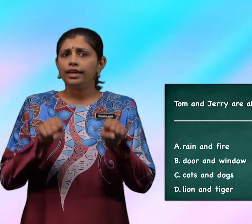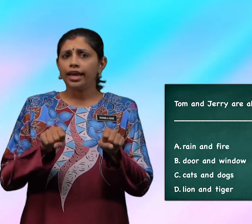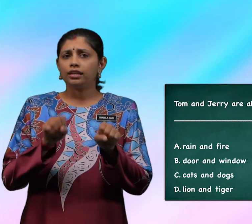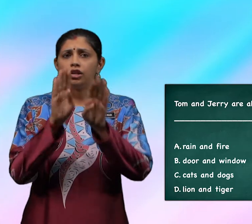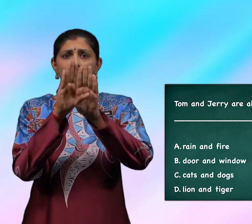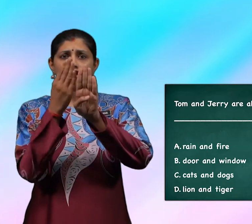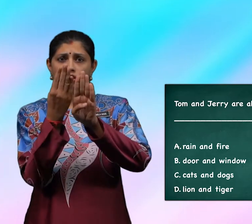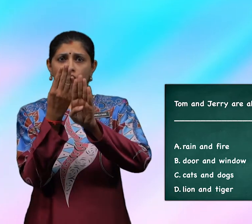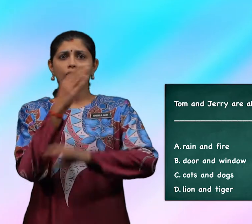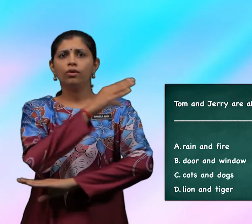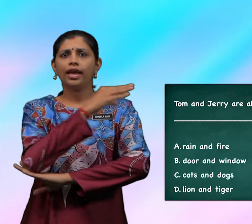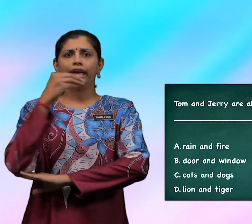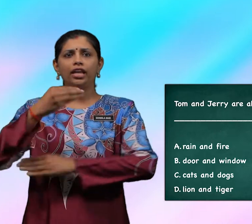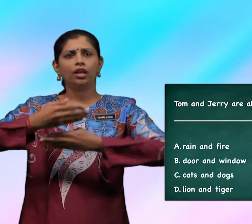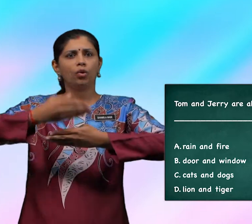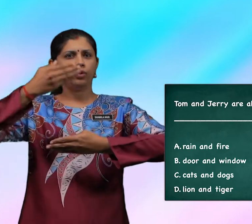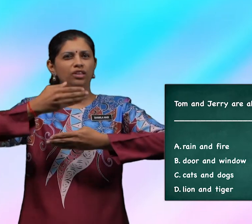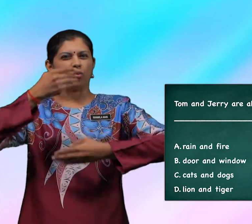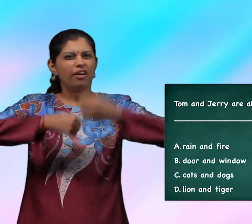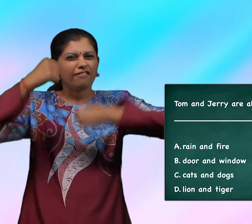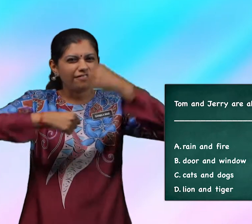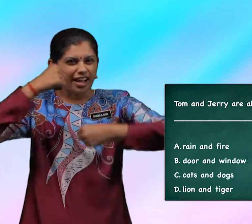Can door and window fight?